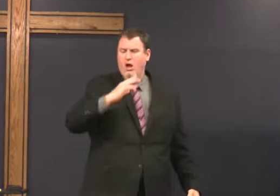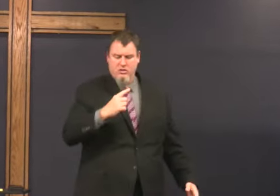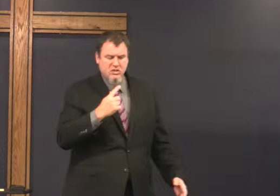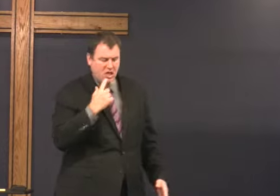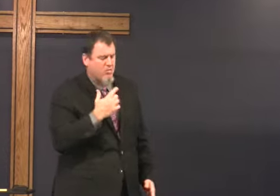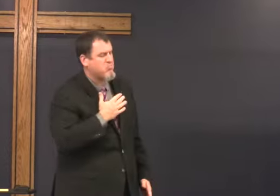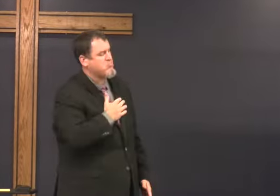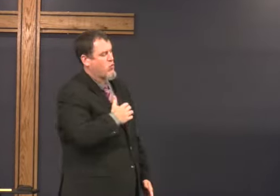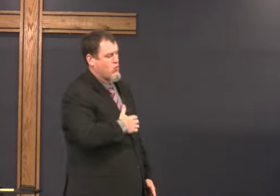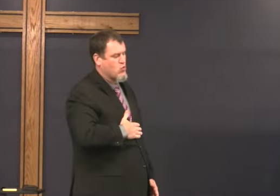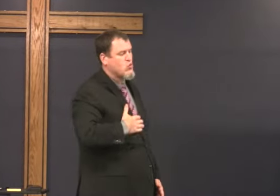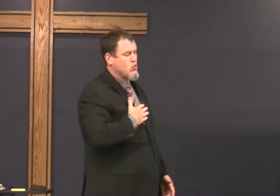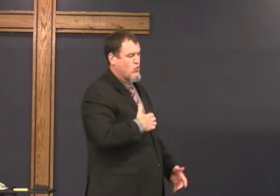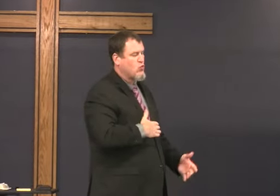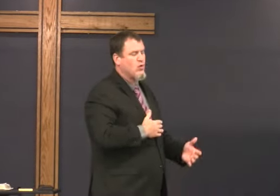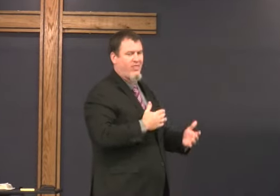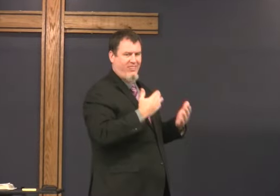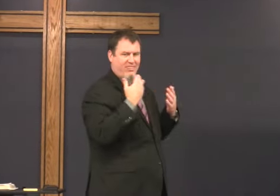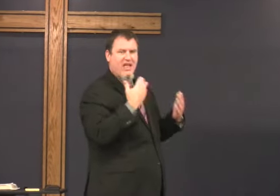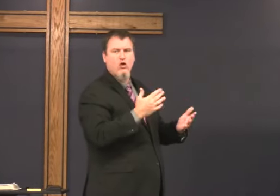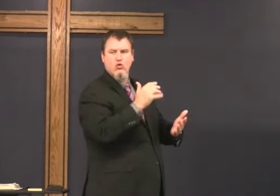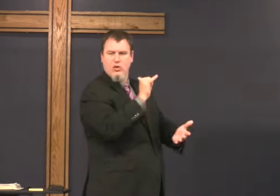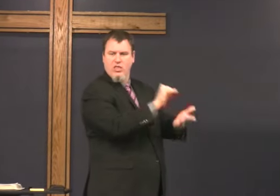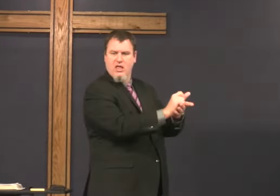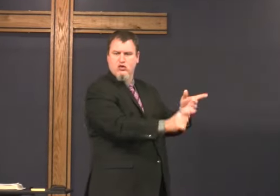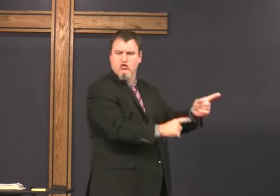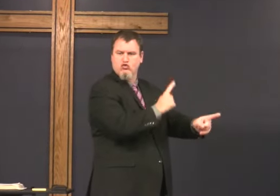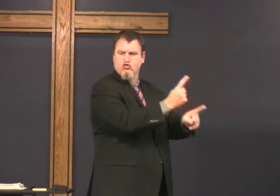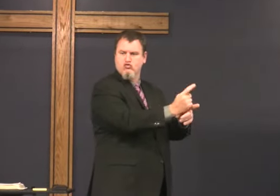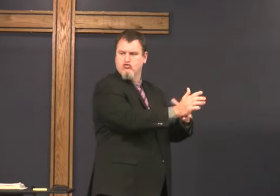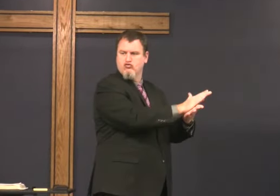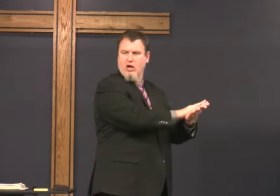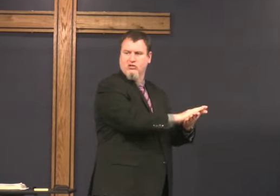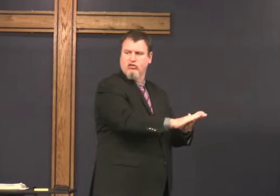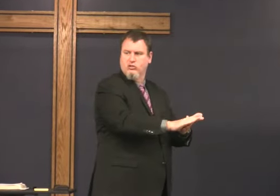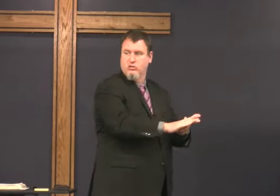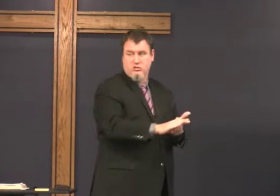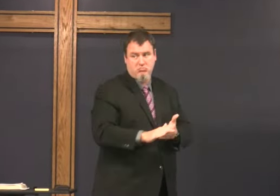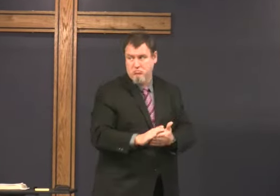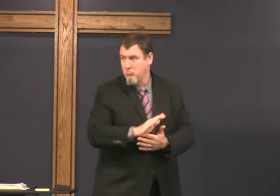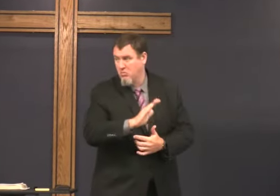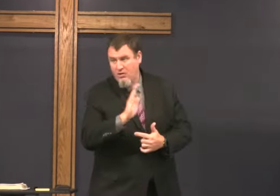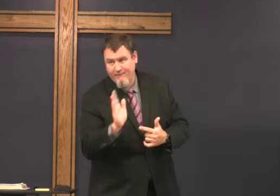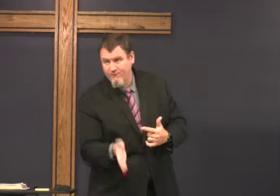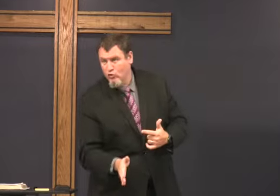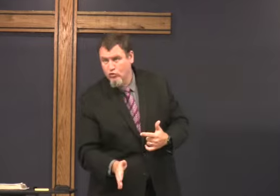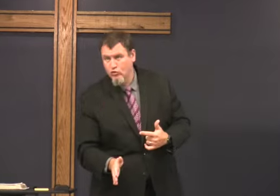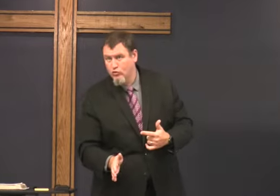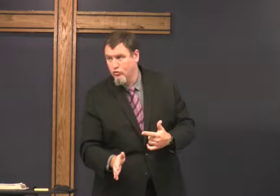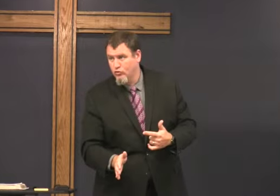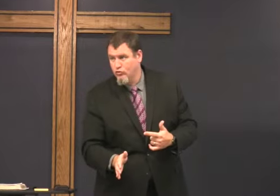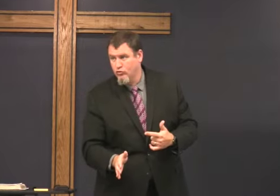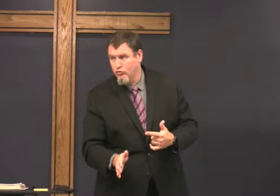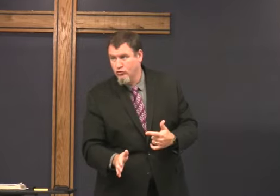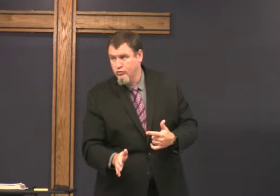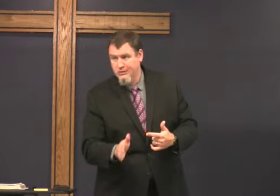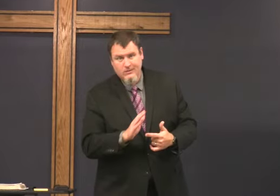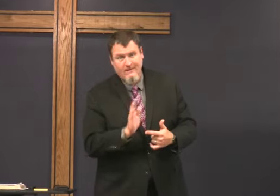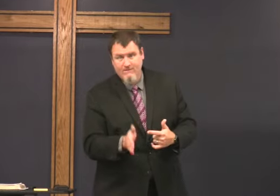if it did something, God, we said sorry, or please, for righteousness to God. It has not